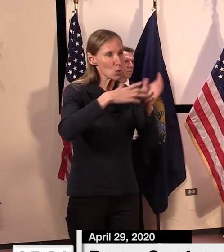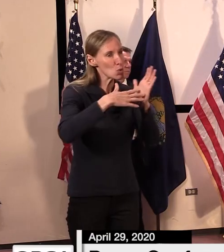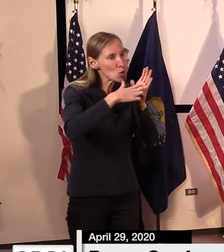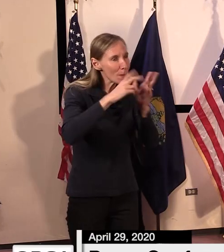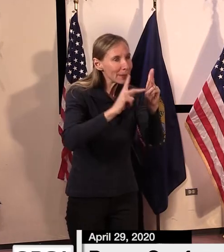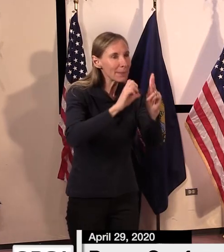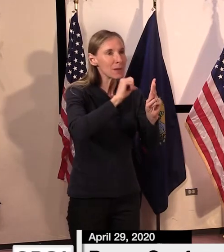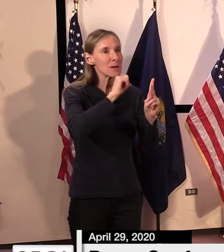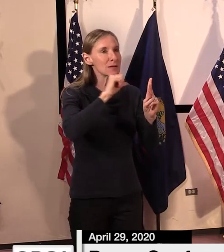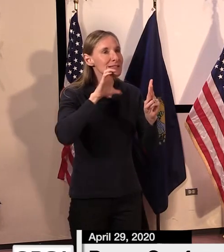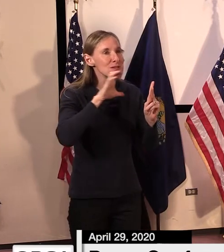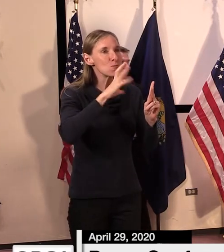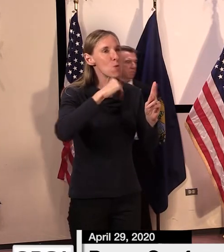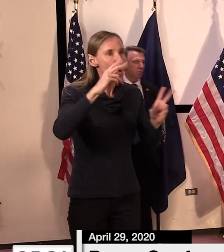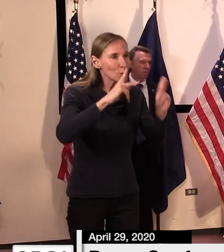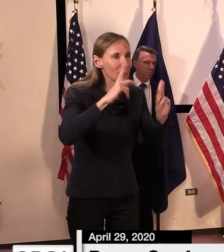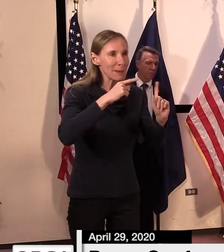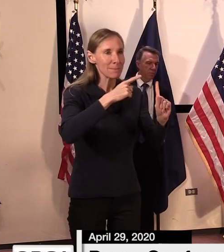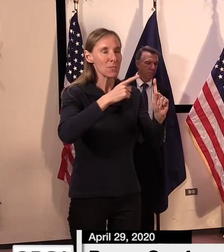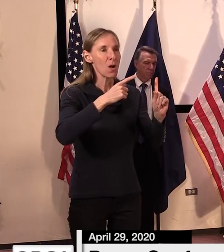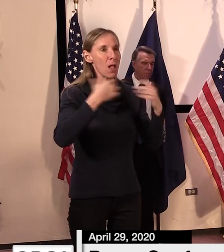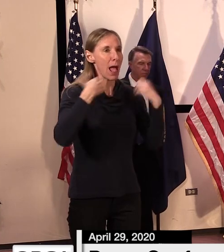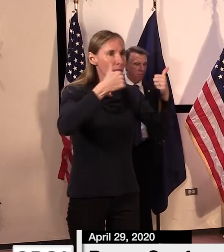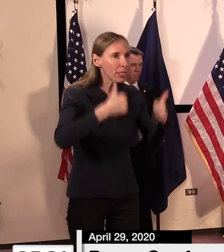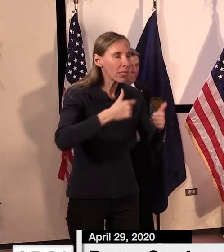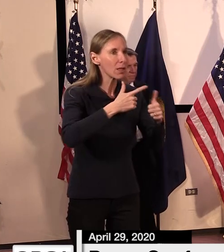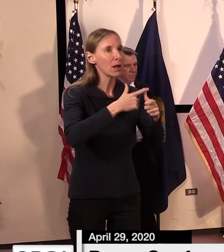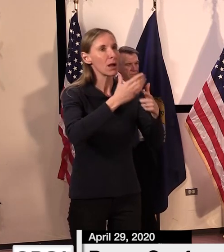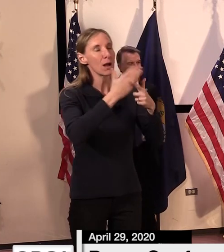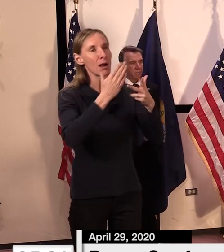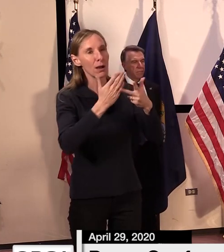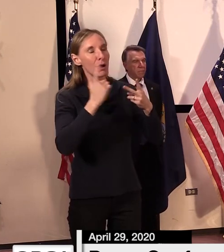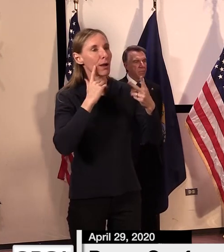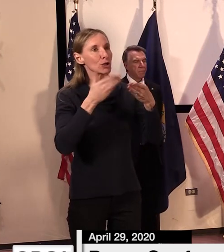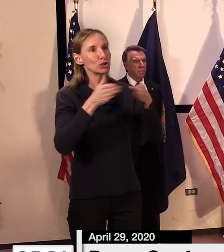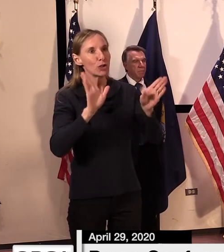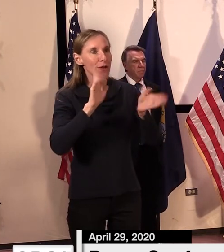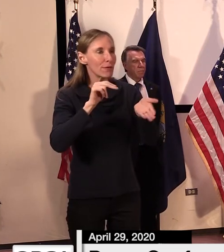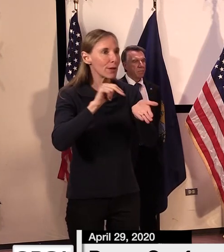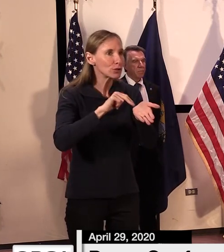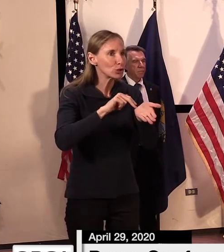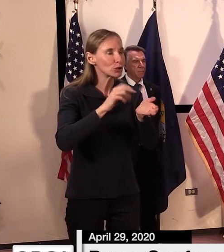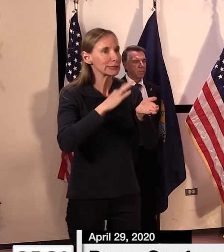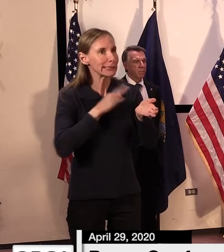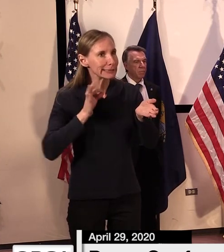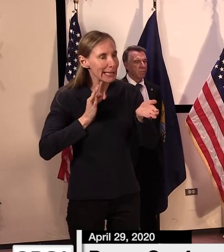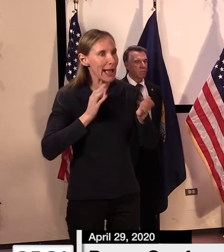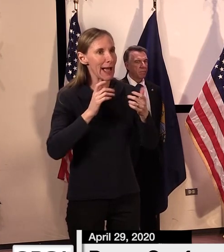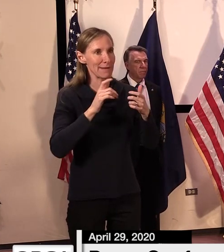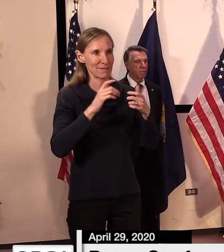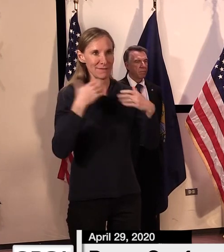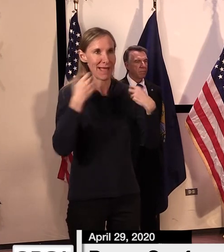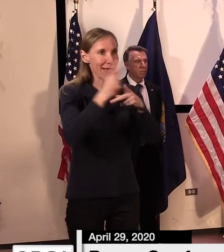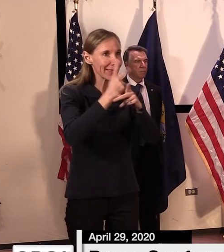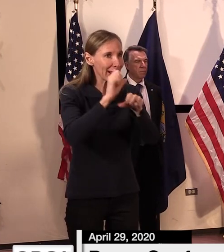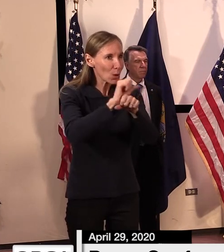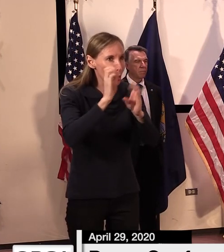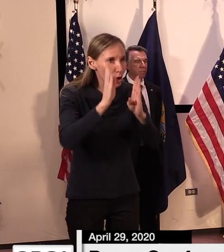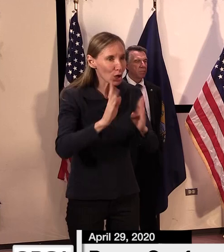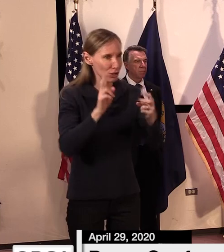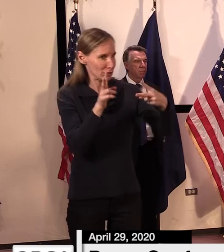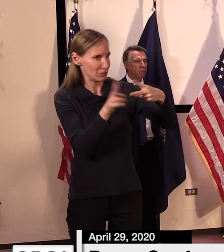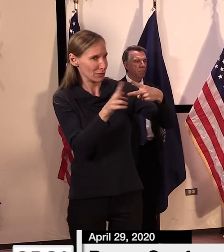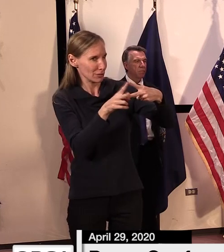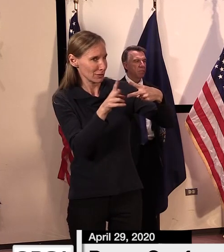vulnerable, but many of them really do reflect the general population. Whether we're talking about healthcare workers in the